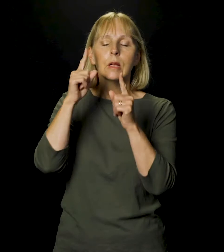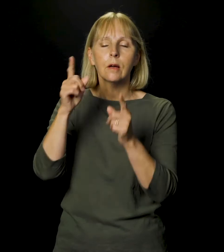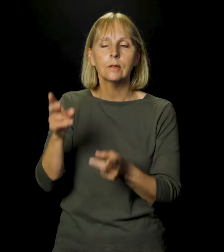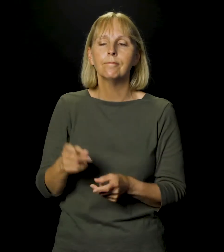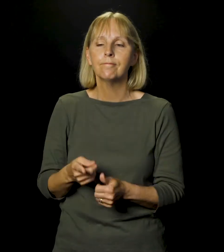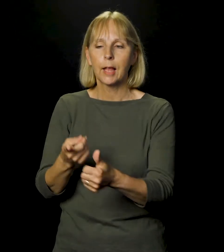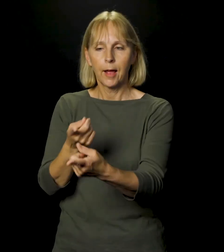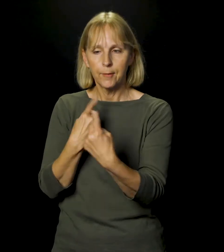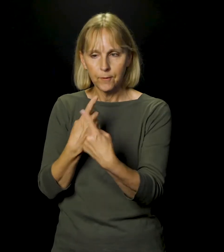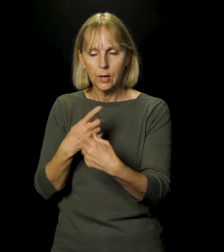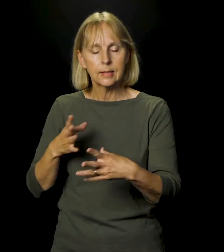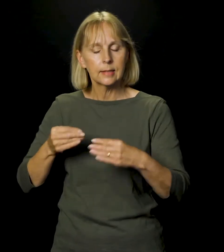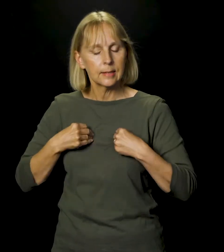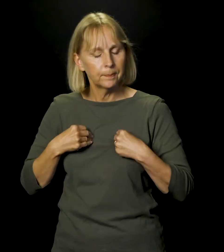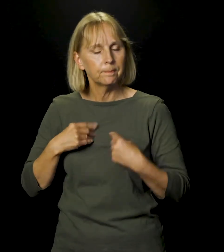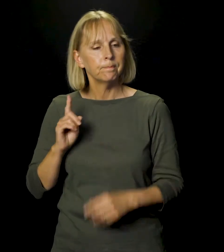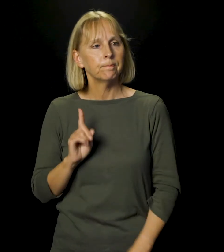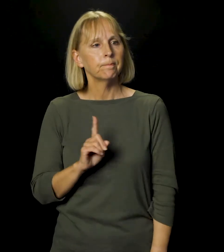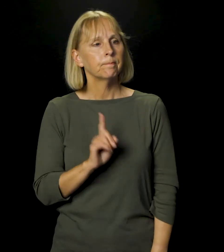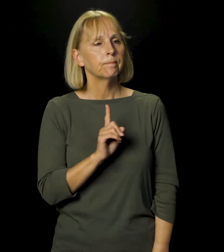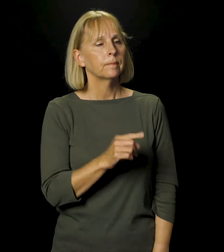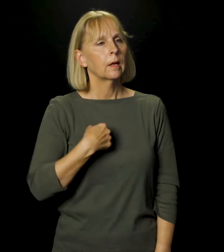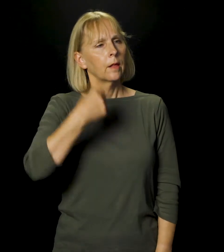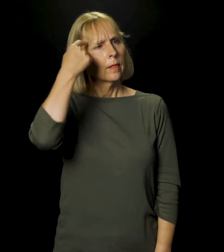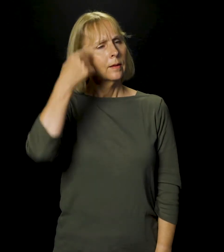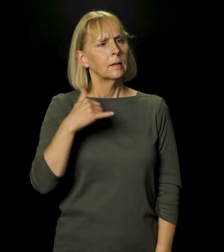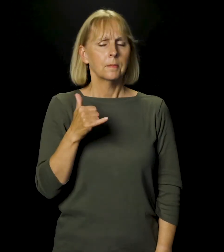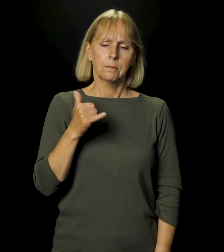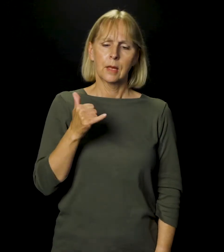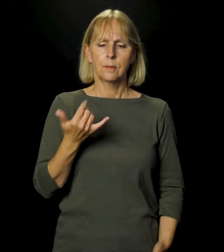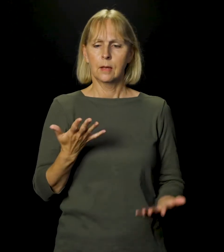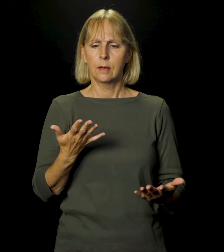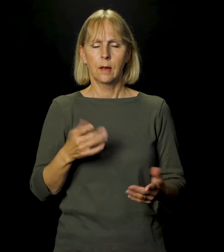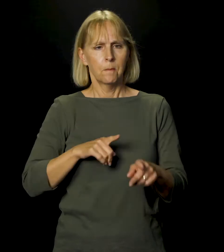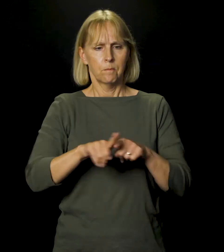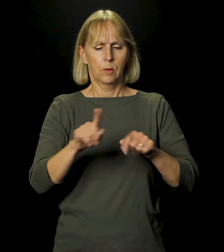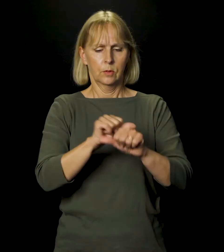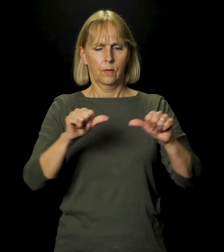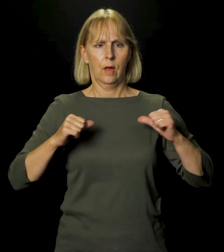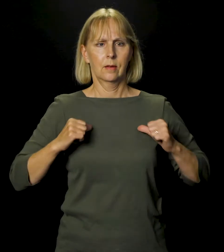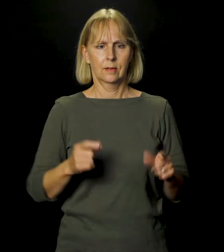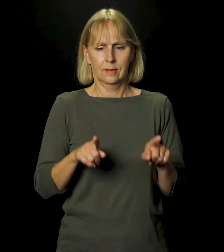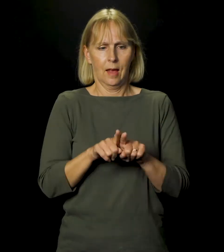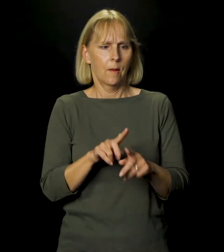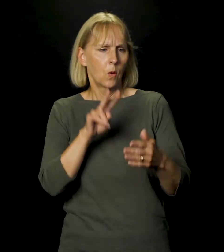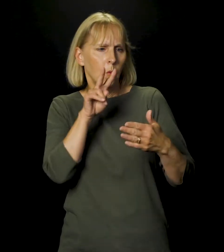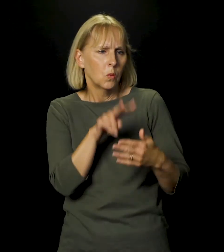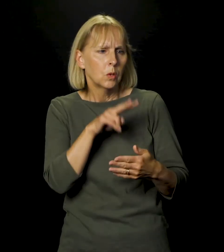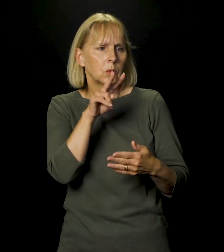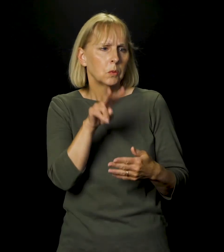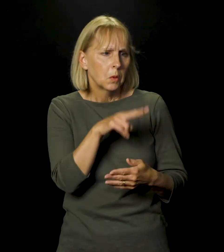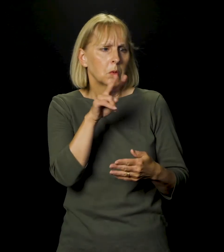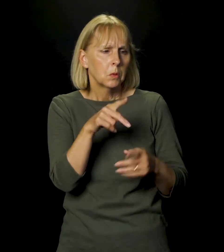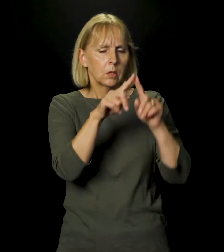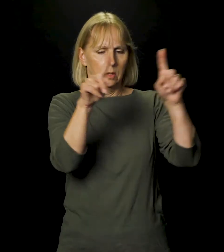out of the optometrist, I just thought, if that's happening physically, as many of us would be sitting in front of screens for long periods of